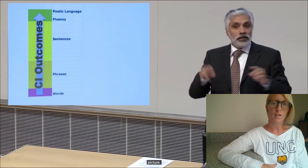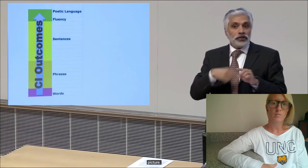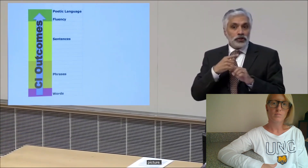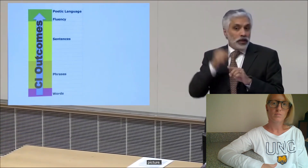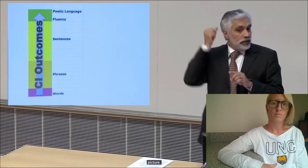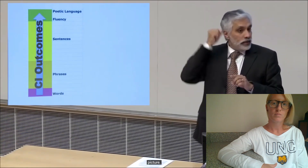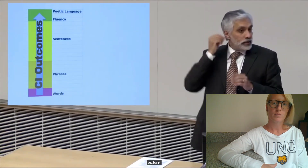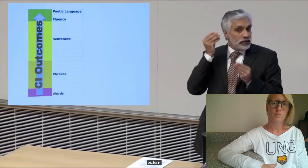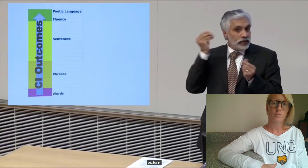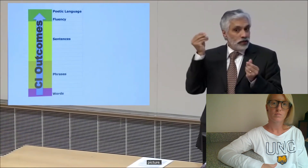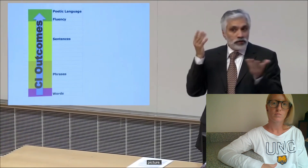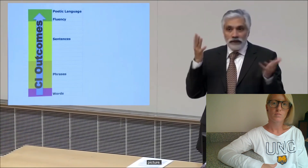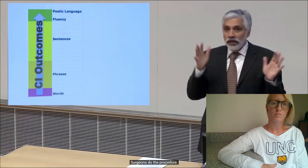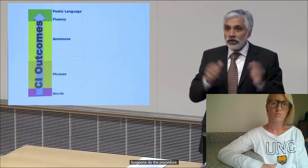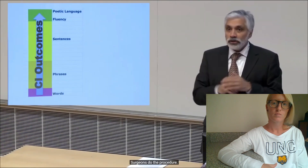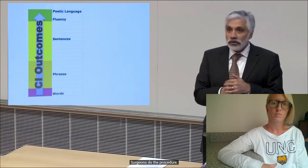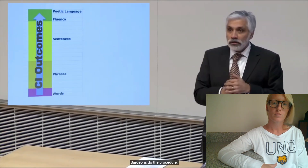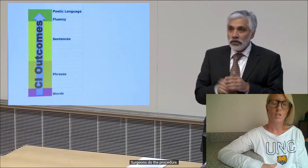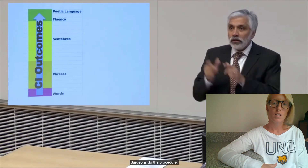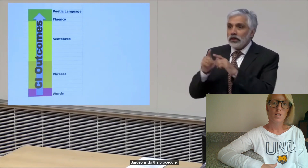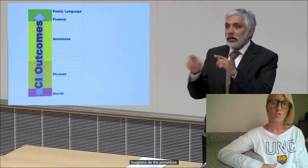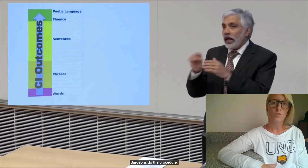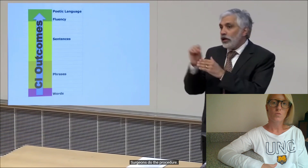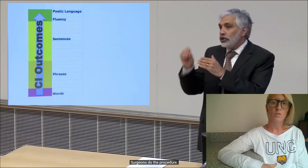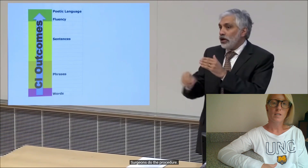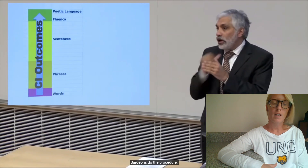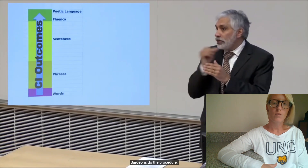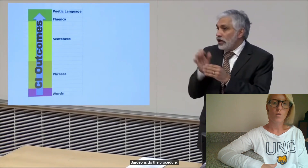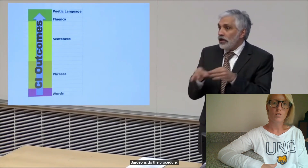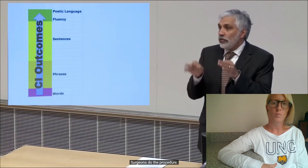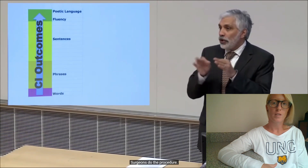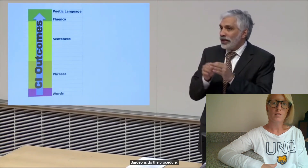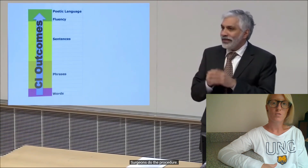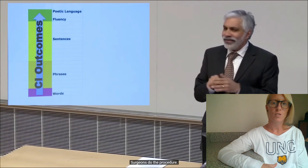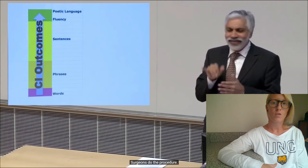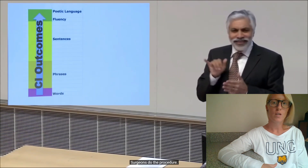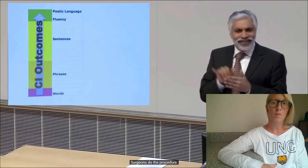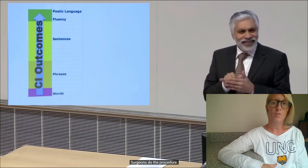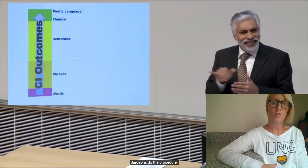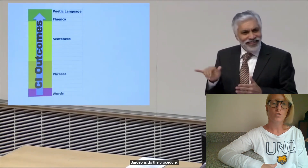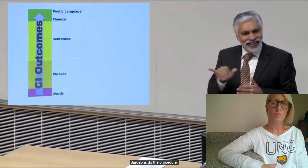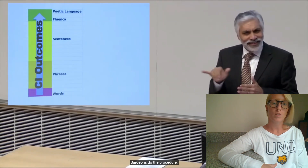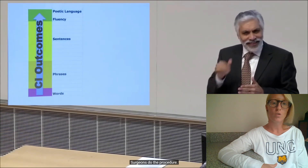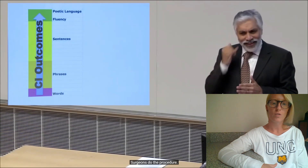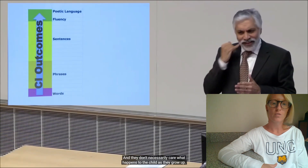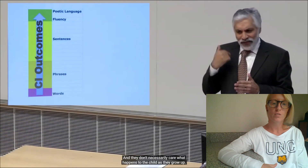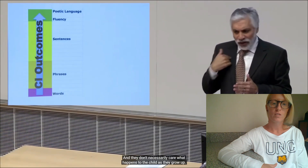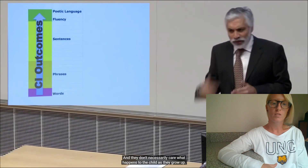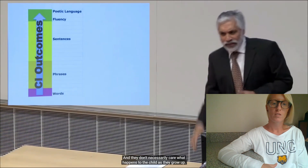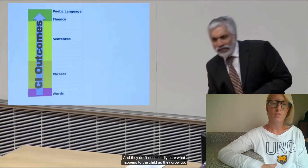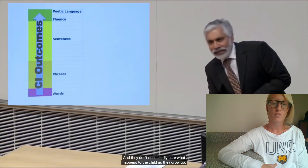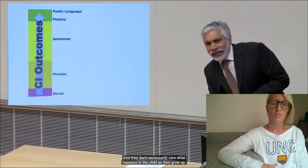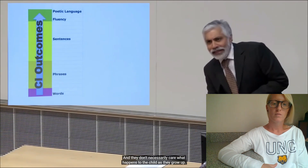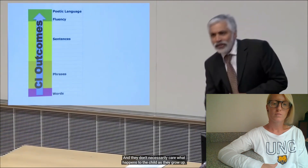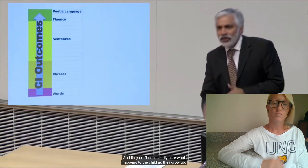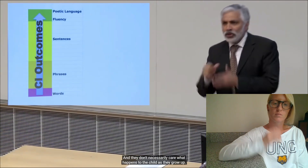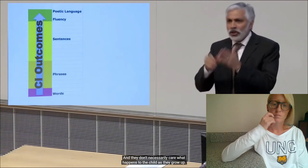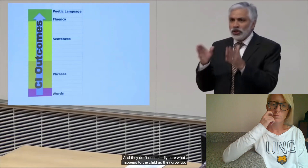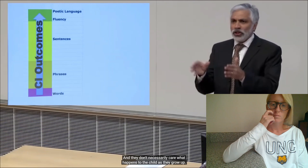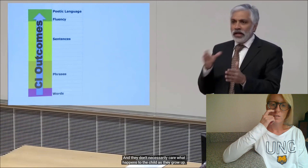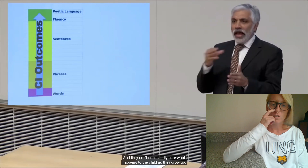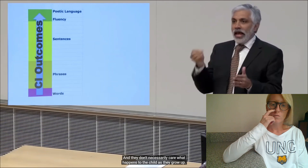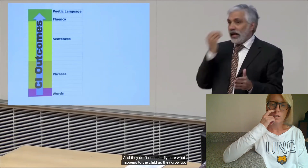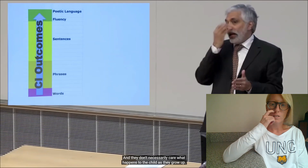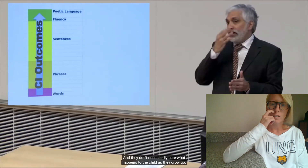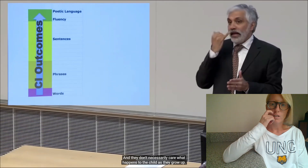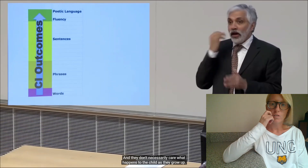different explain that. picture. Surgeons do You the can have cochlear procedure, implants and say, okay, I'm finished and be cured. and they don't necessarily care what happens